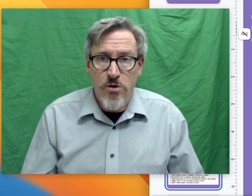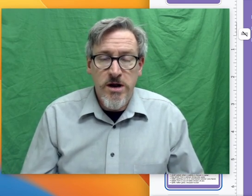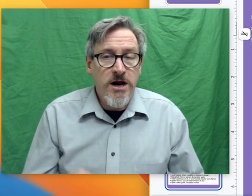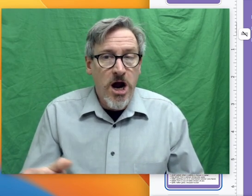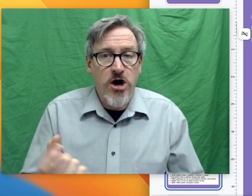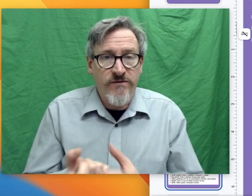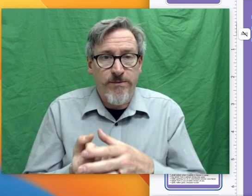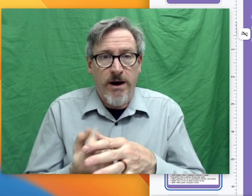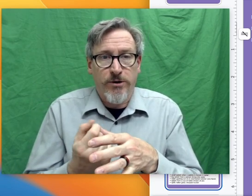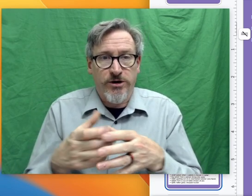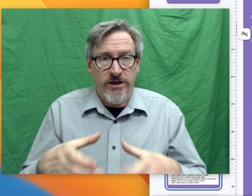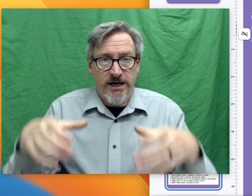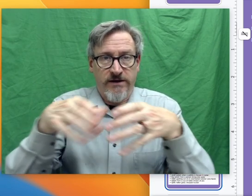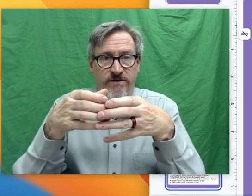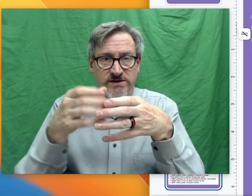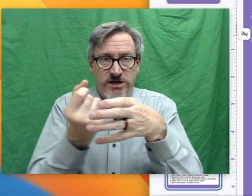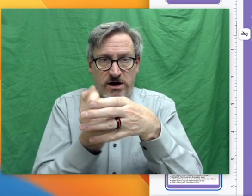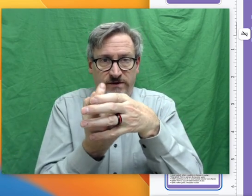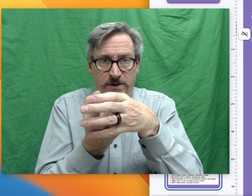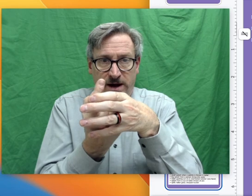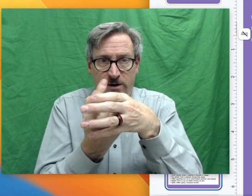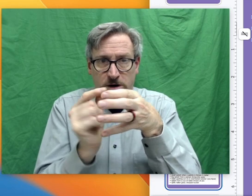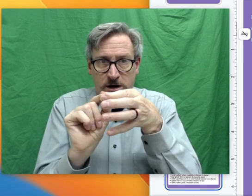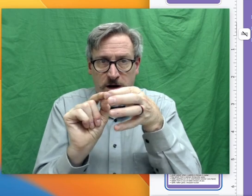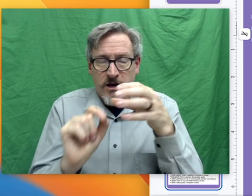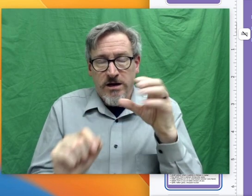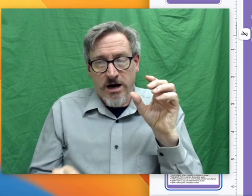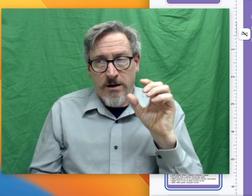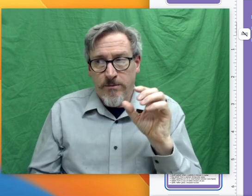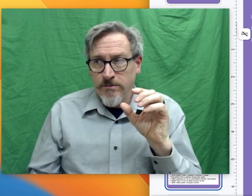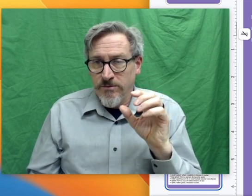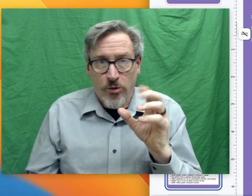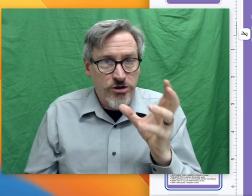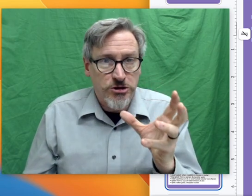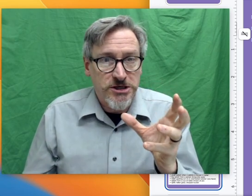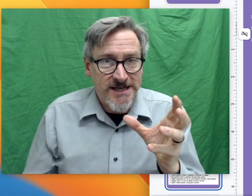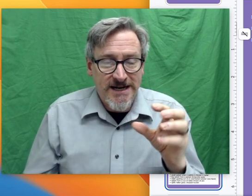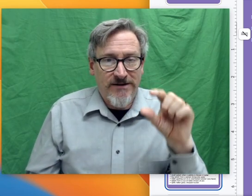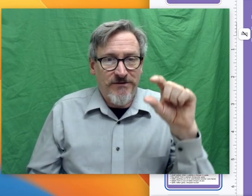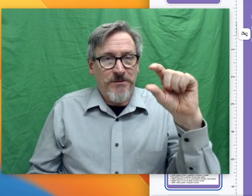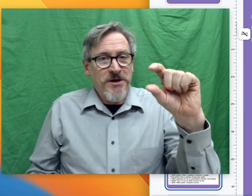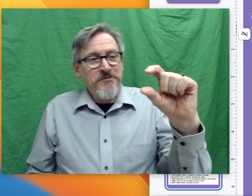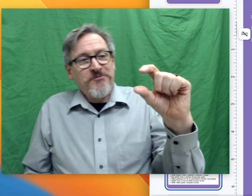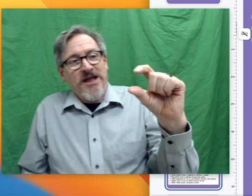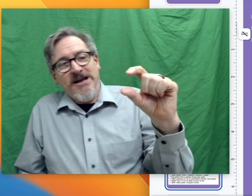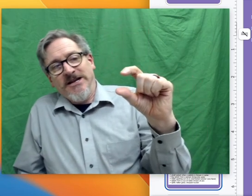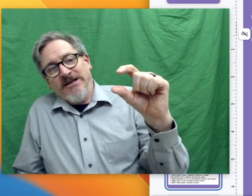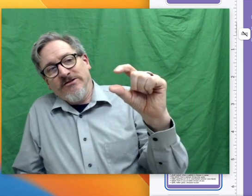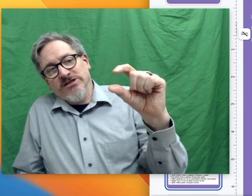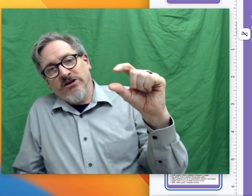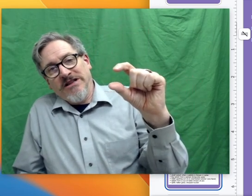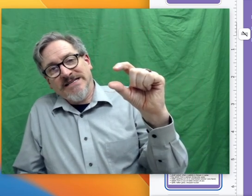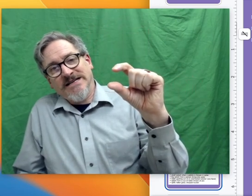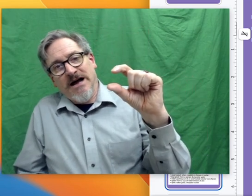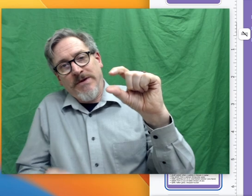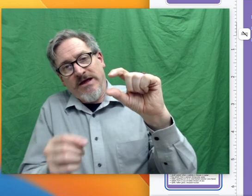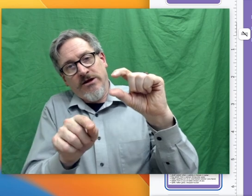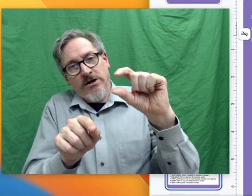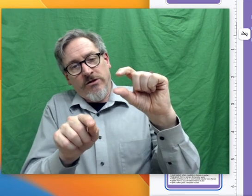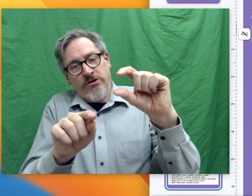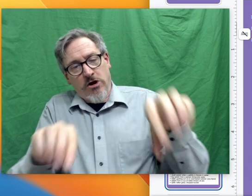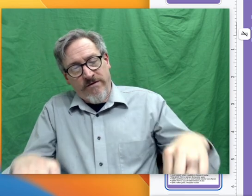So a coffee pot percolating. If you've ever seen a coffee pot where old churches tend to have them, and there's a little glass top